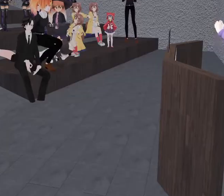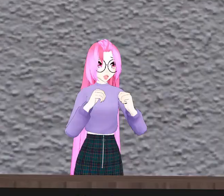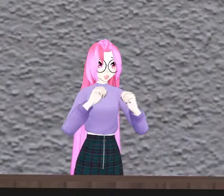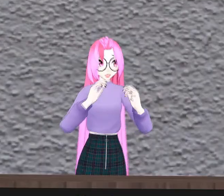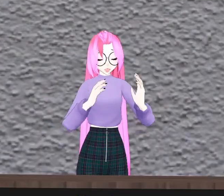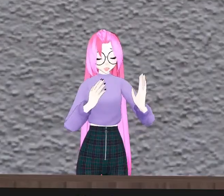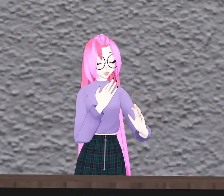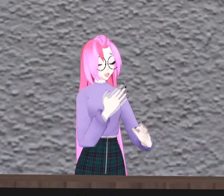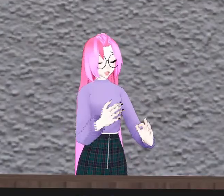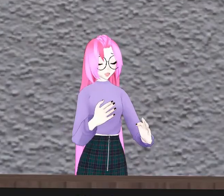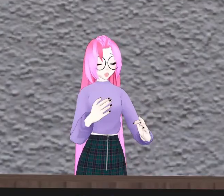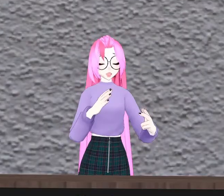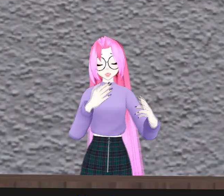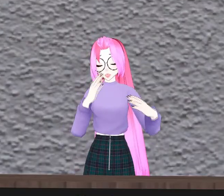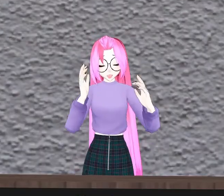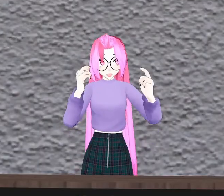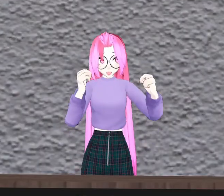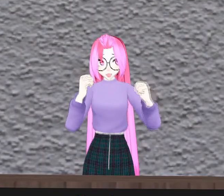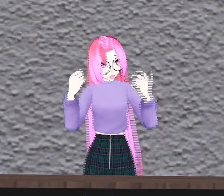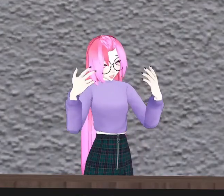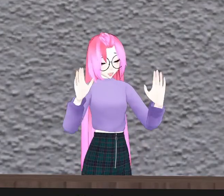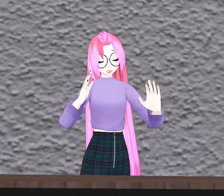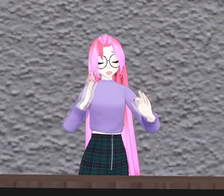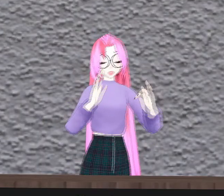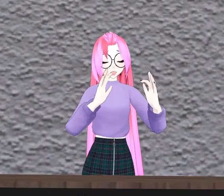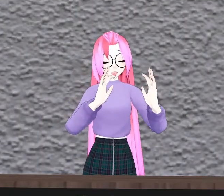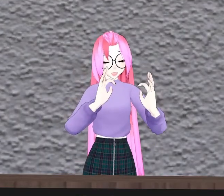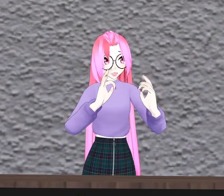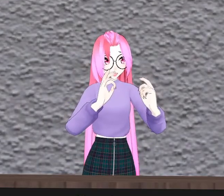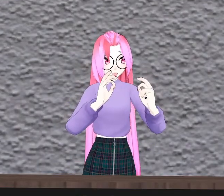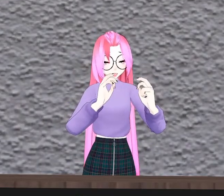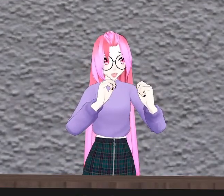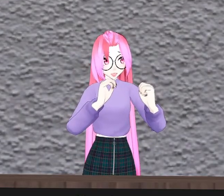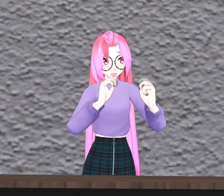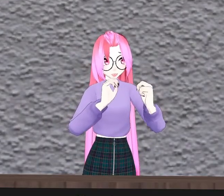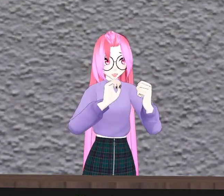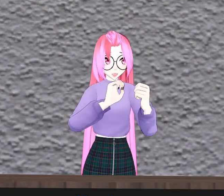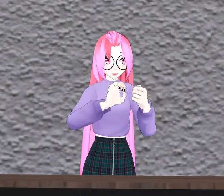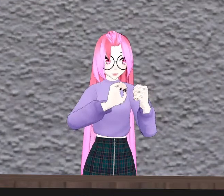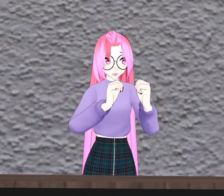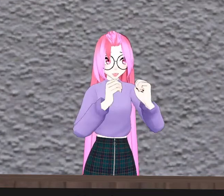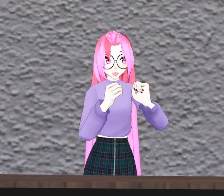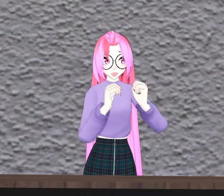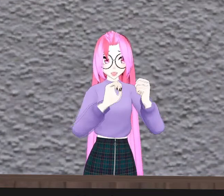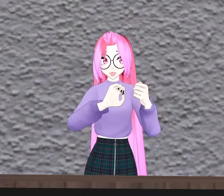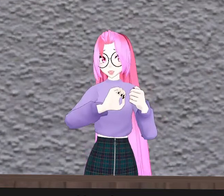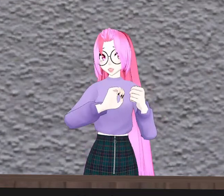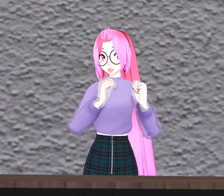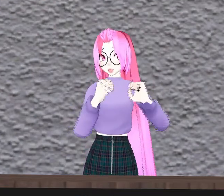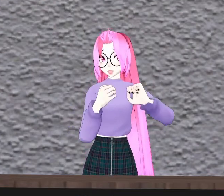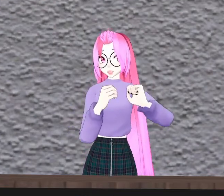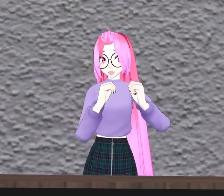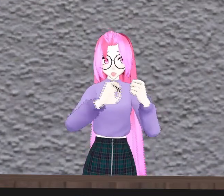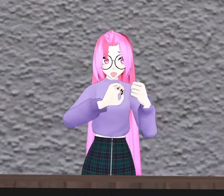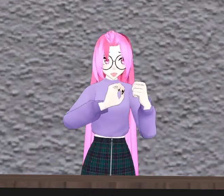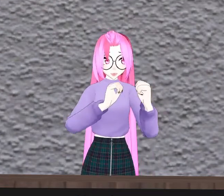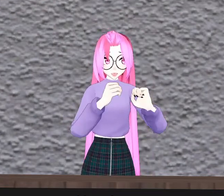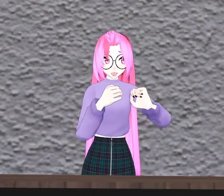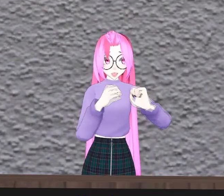Numbers! Okay, thank you. Okay, we'll teach that and then we'll be finished. Okay, so number, how do you say number? It's a Mamma Mia hand in real life, and you go like